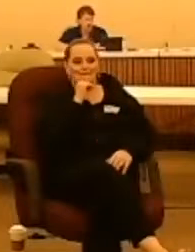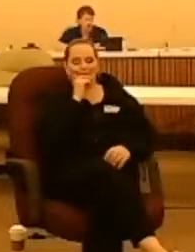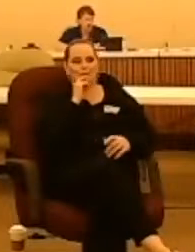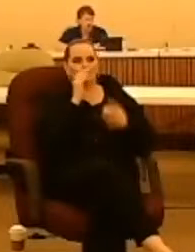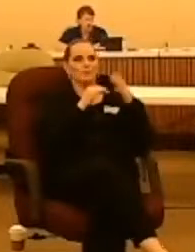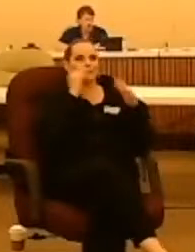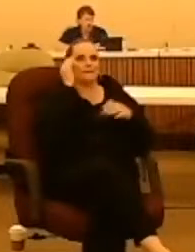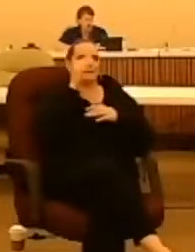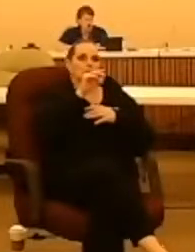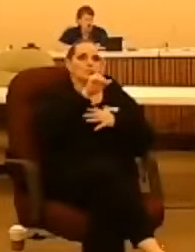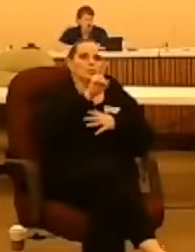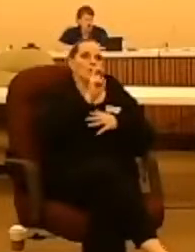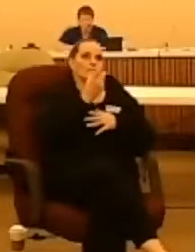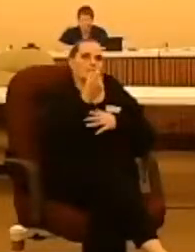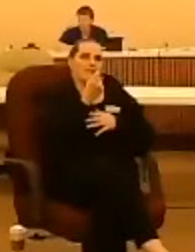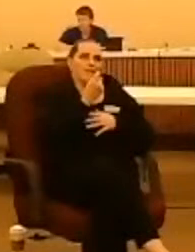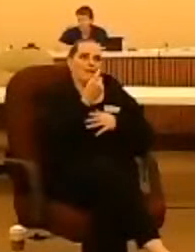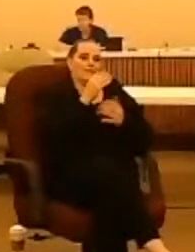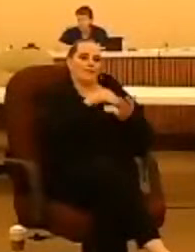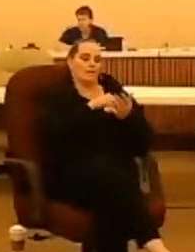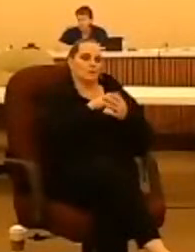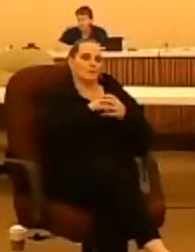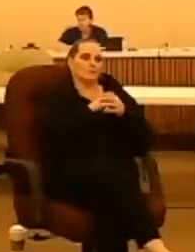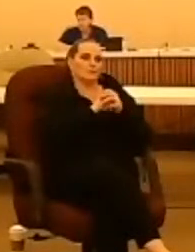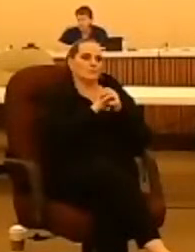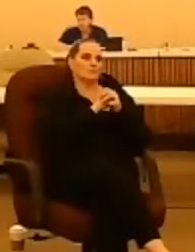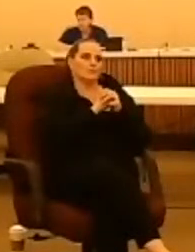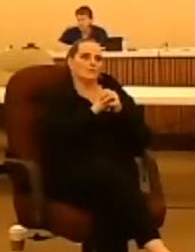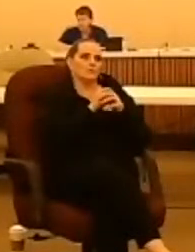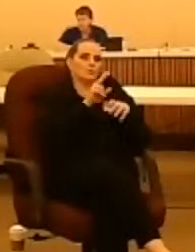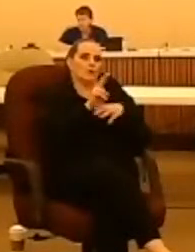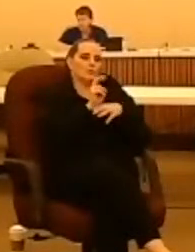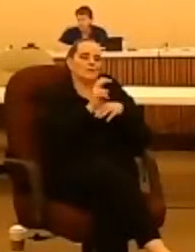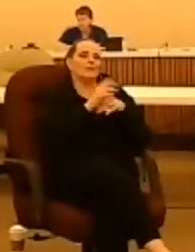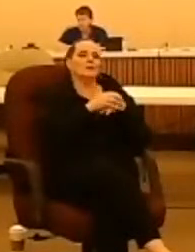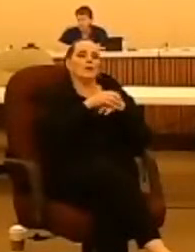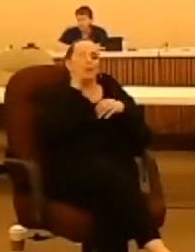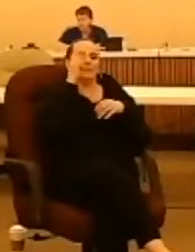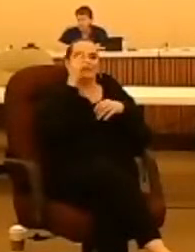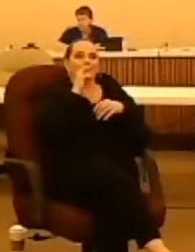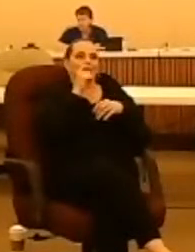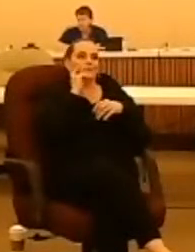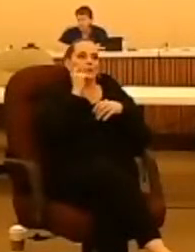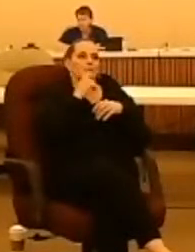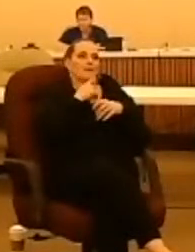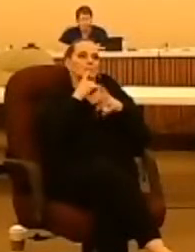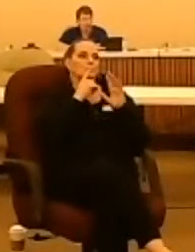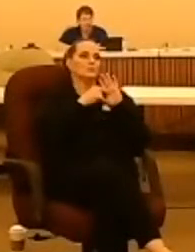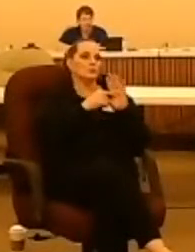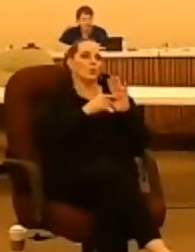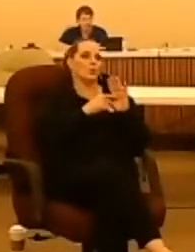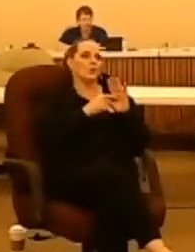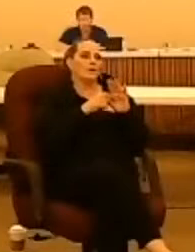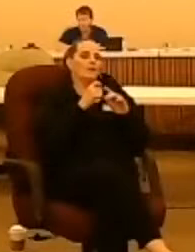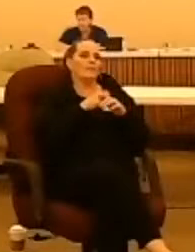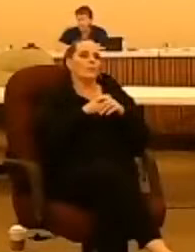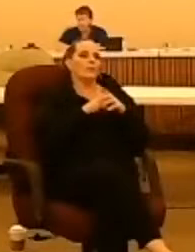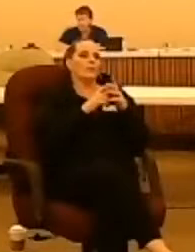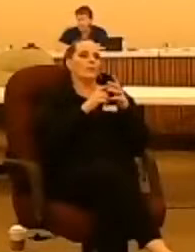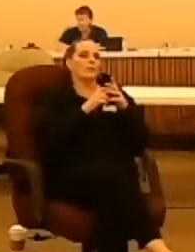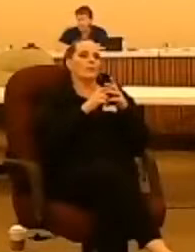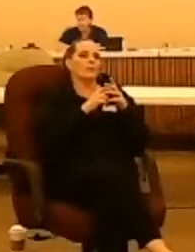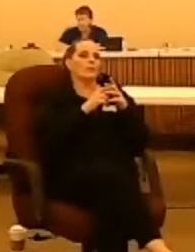210 or 211,200, because again, I think they're going to be able to show that with a shuttle service that